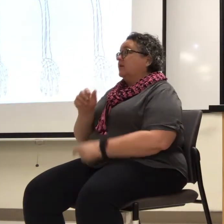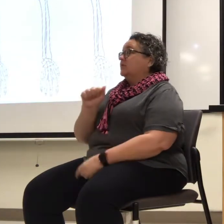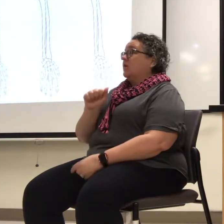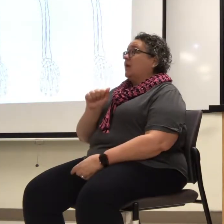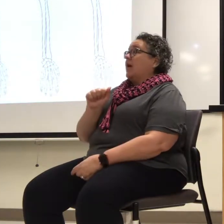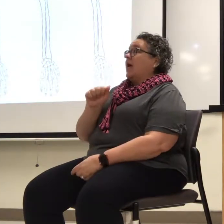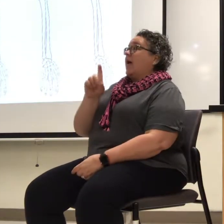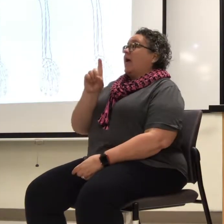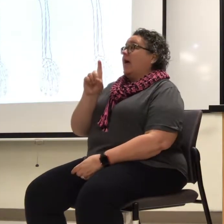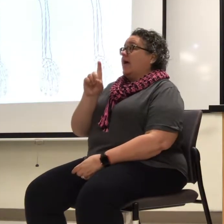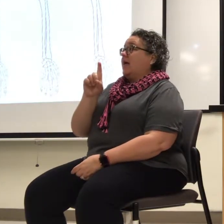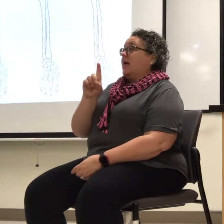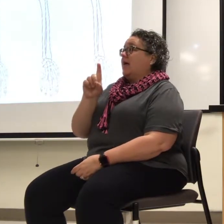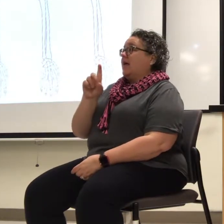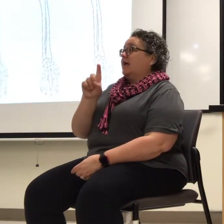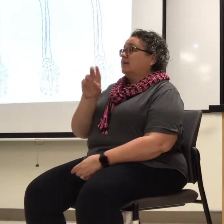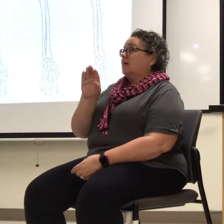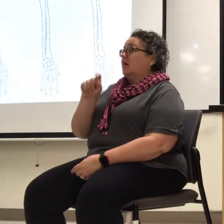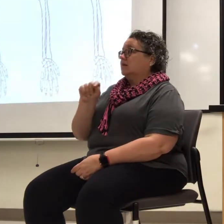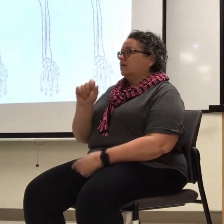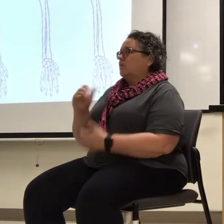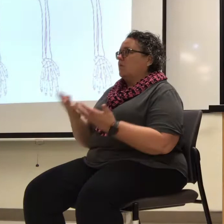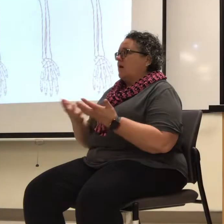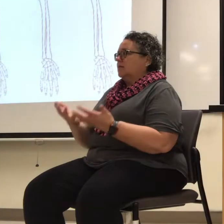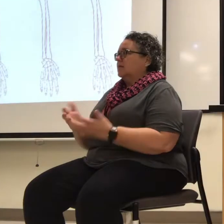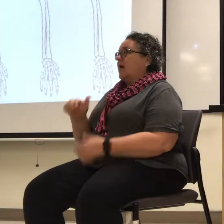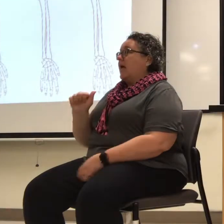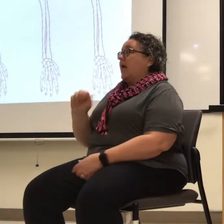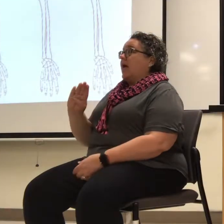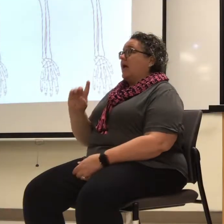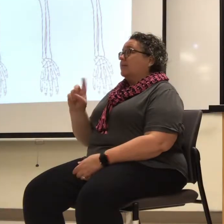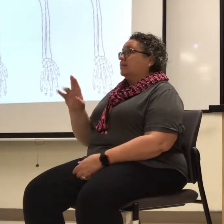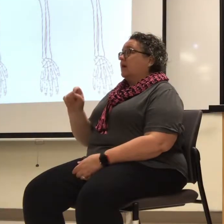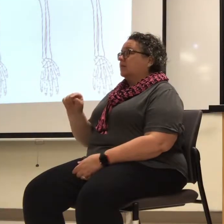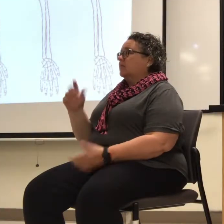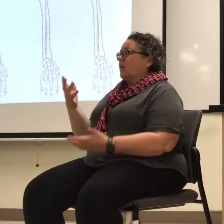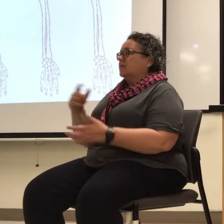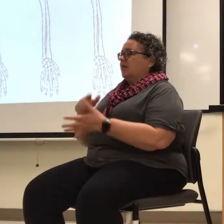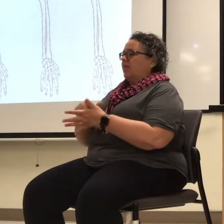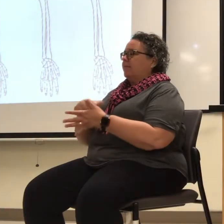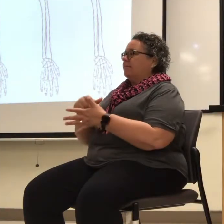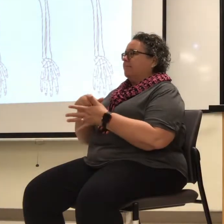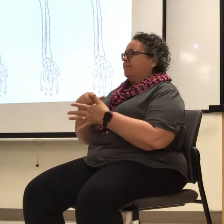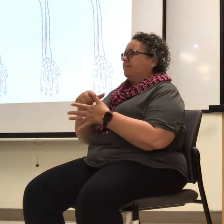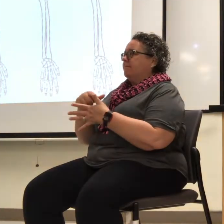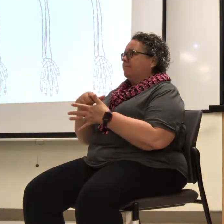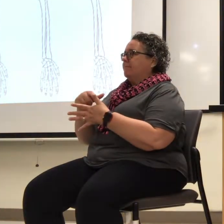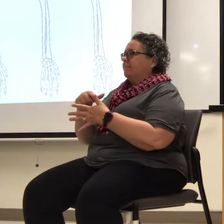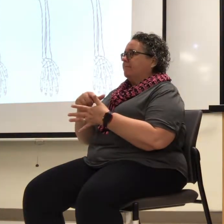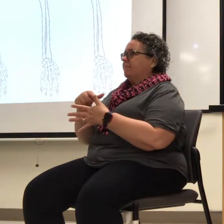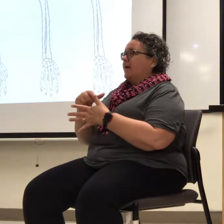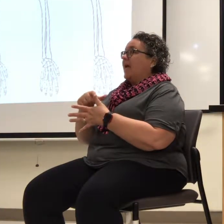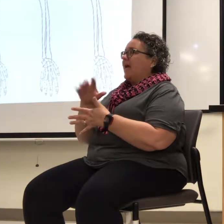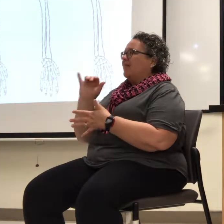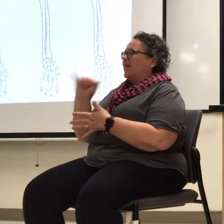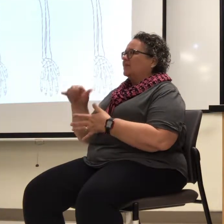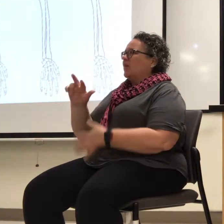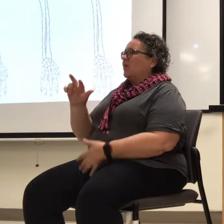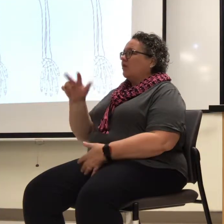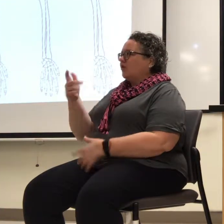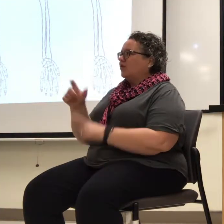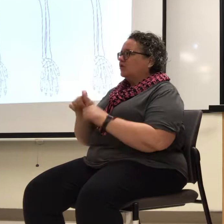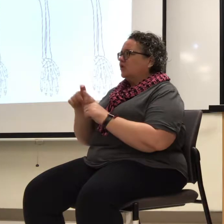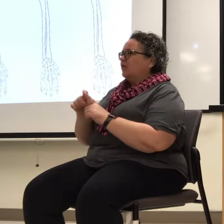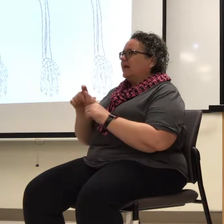abducts what? That refers to the thumb. Very good. And this is, the third term is